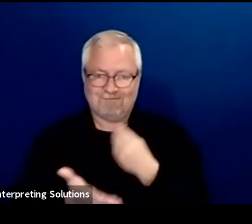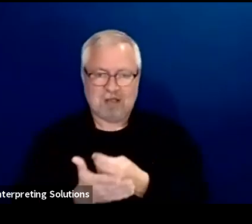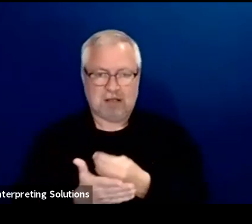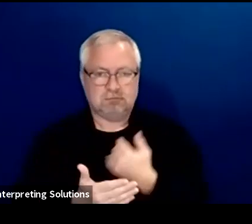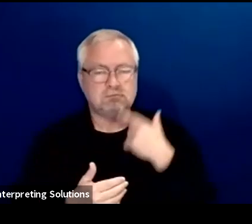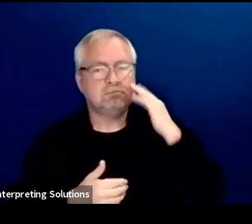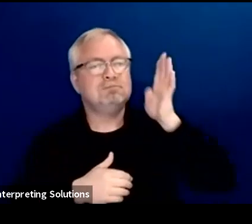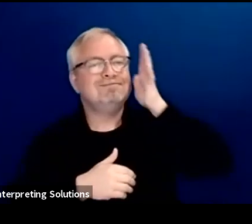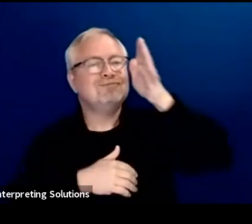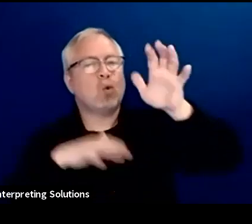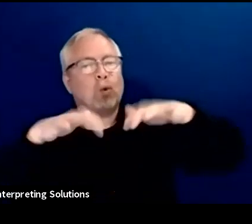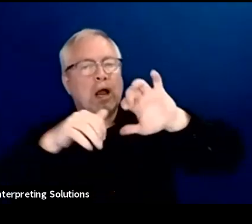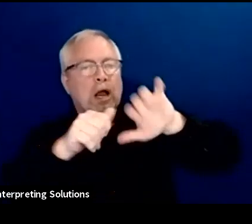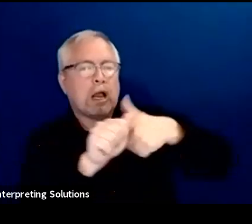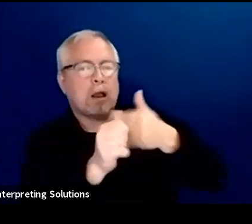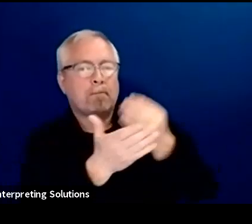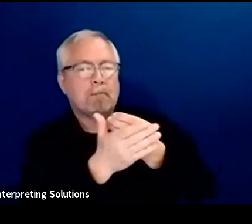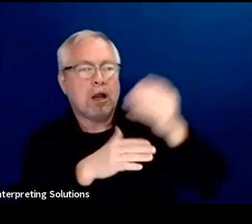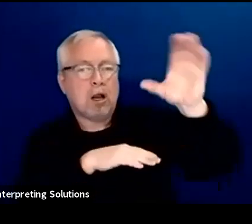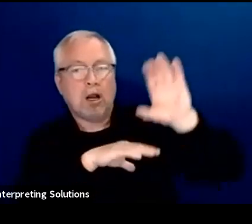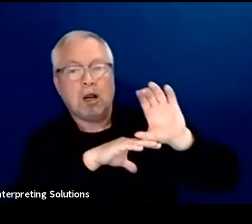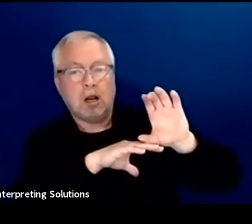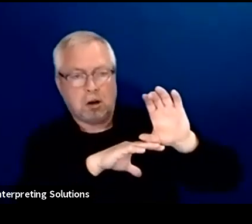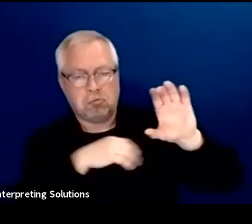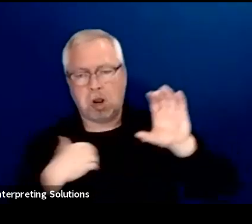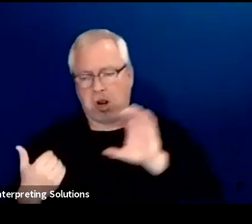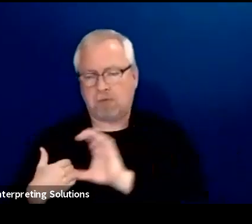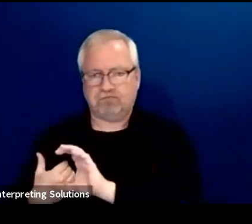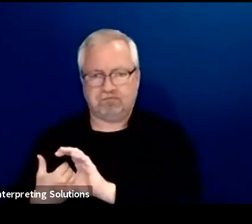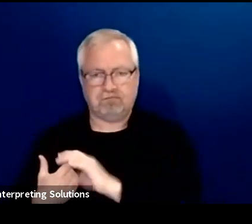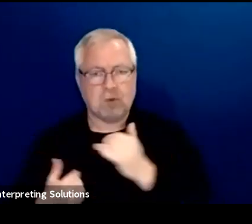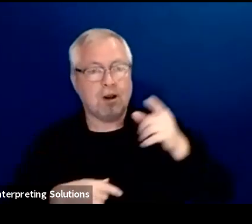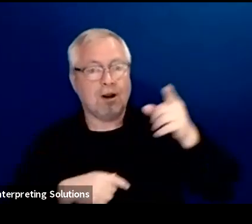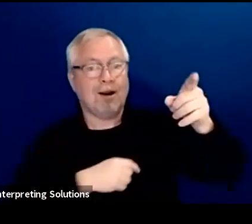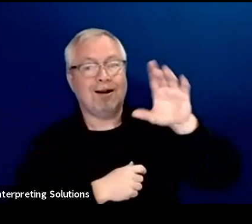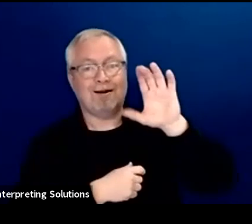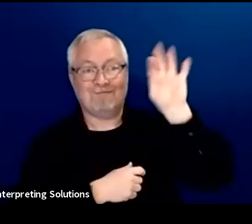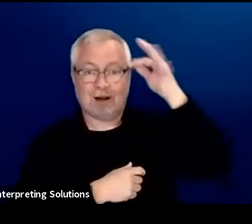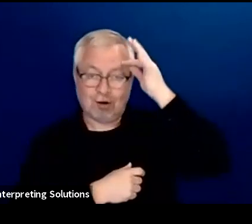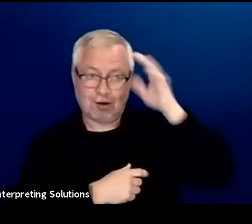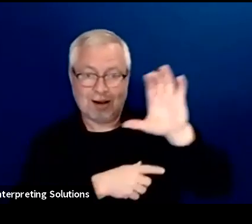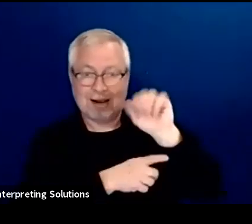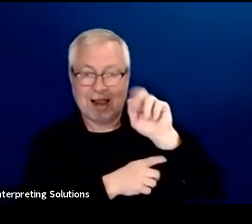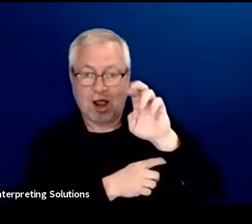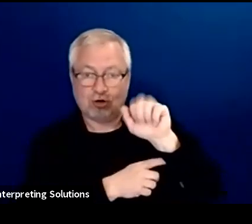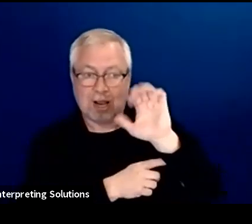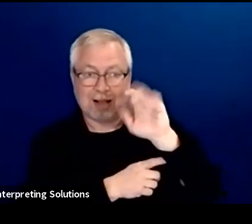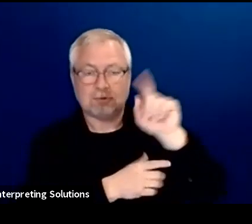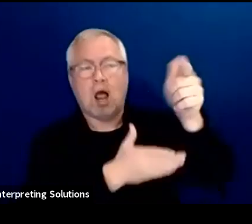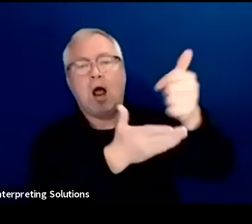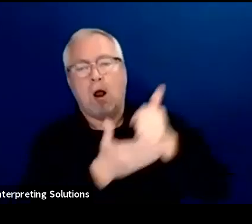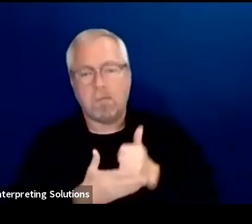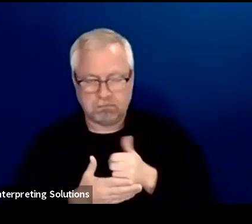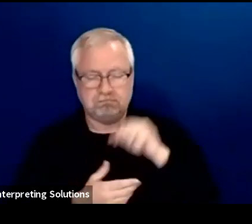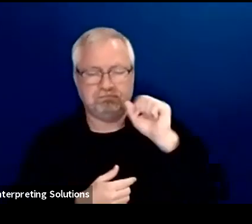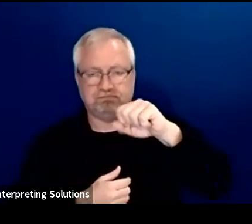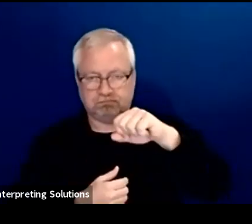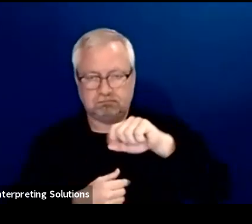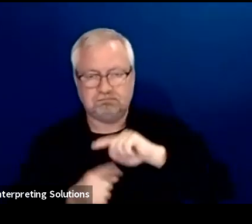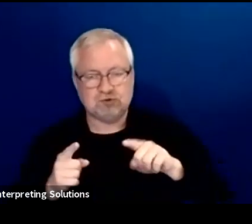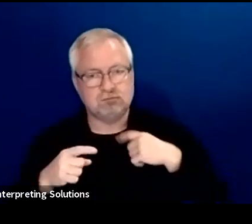The COVID responses like the CARE Act, the 3 that have come so far, will be helpful, but more is going to have to be done. But we'll